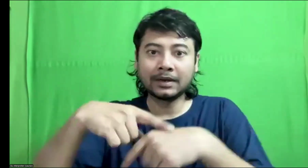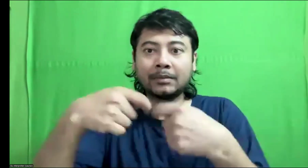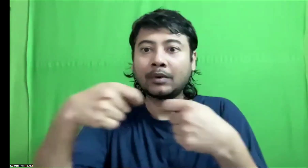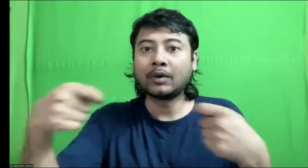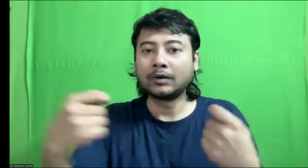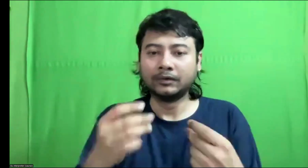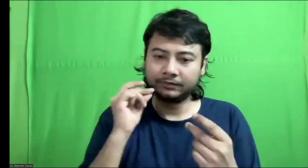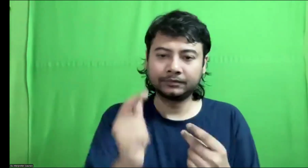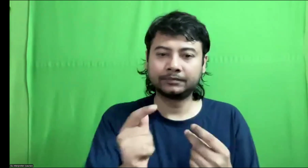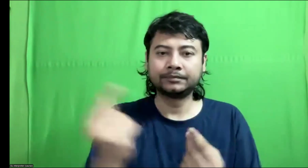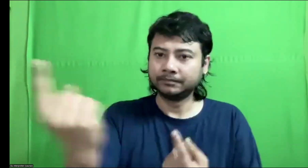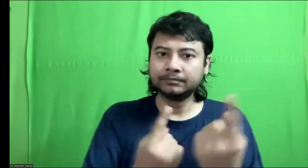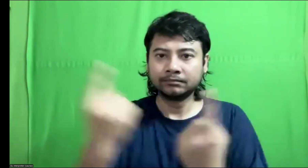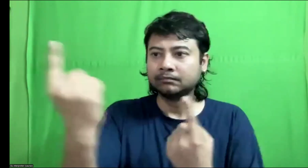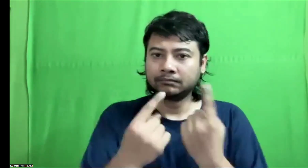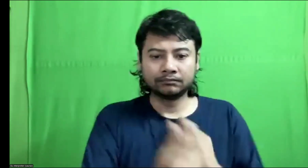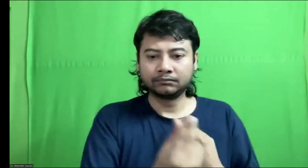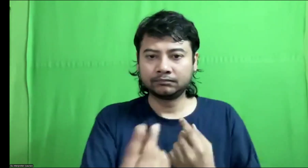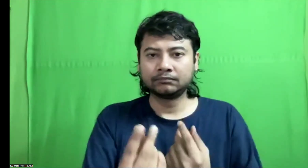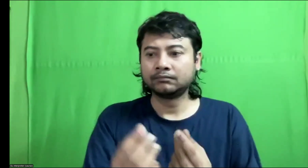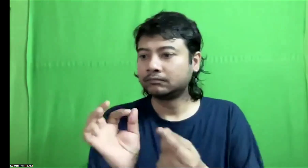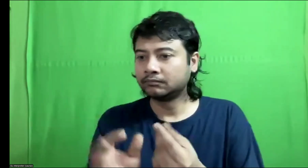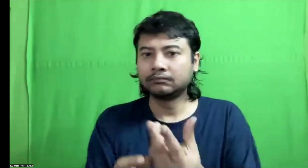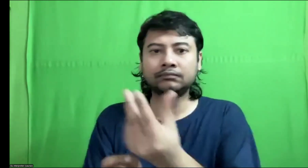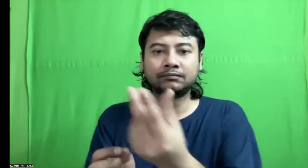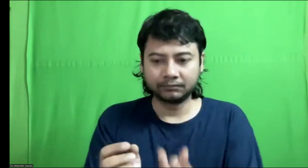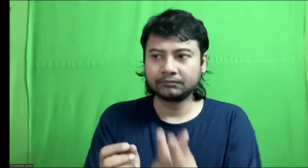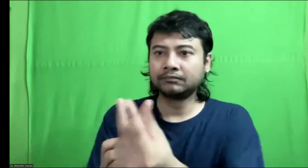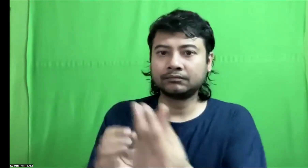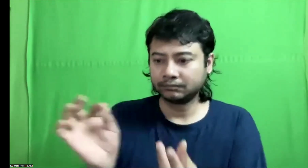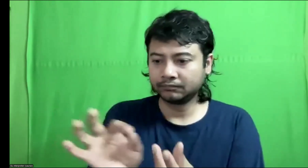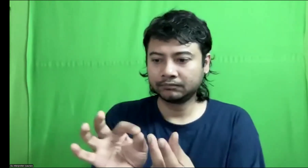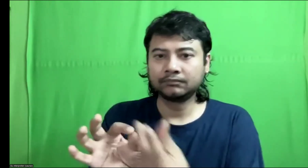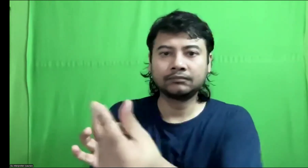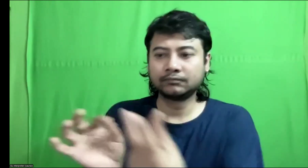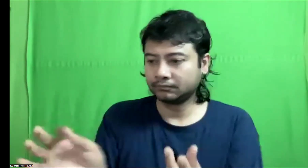you can actually do hundreds. You can actually do 100 deepam, more than that.